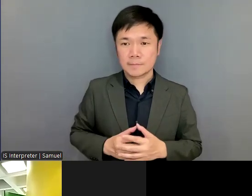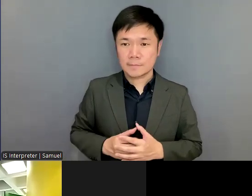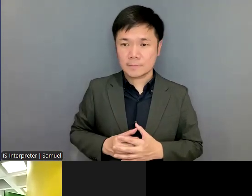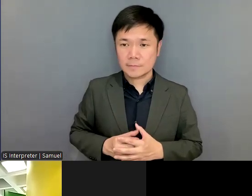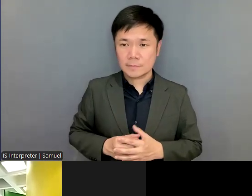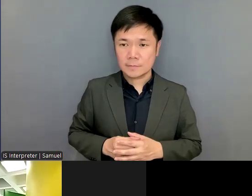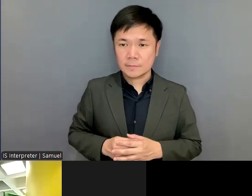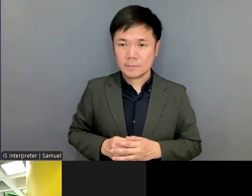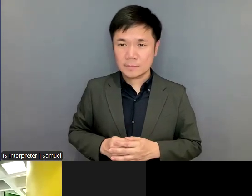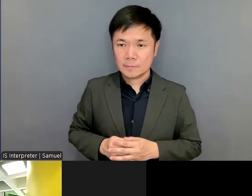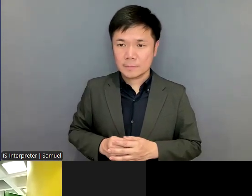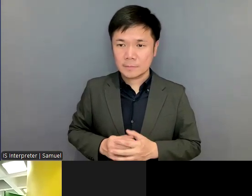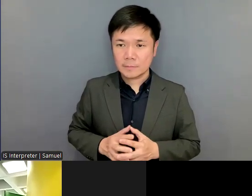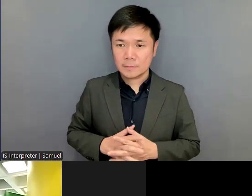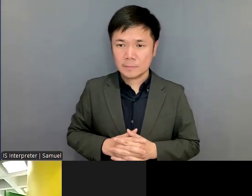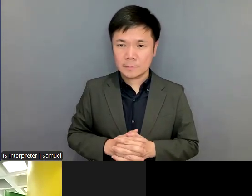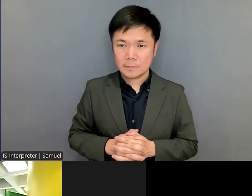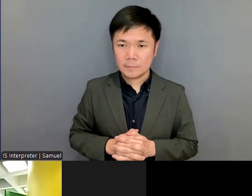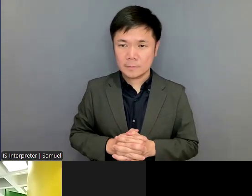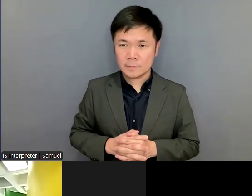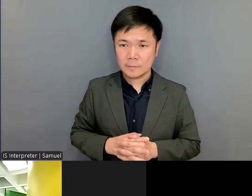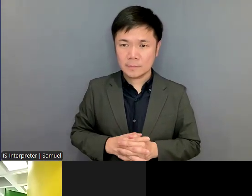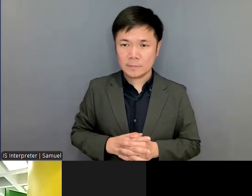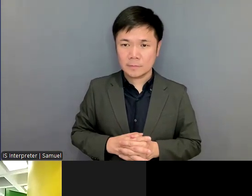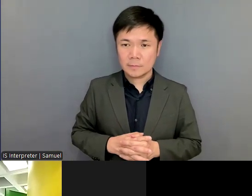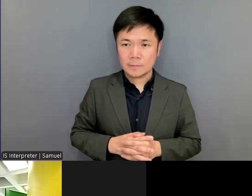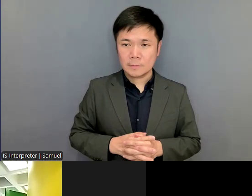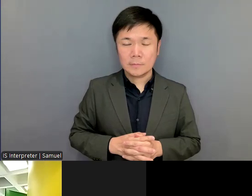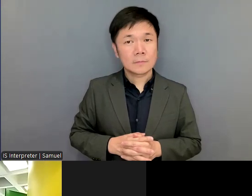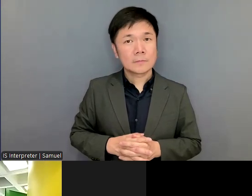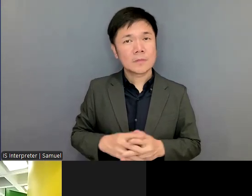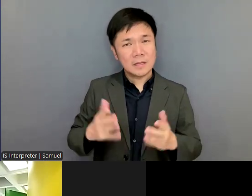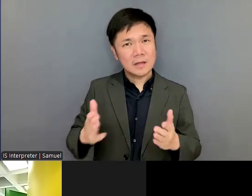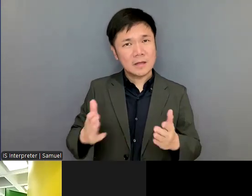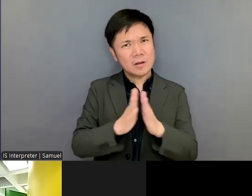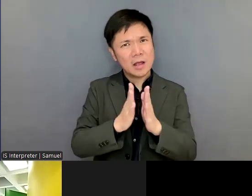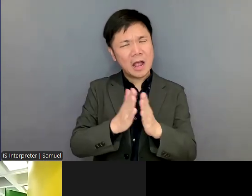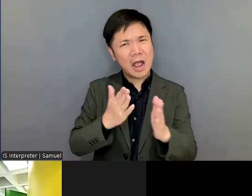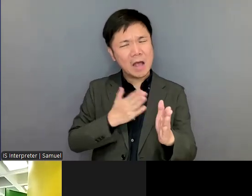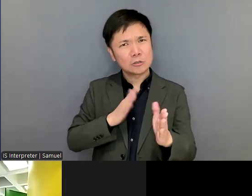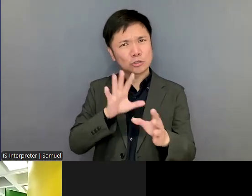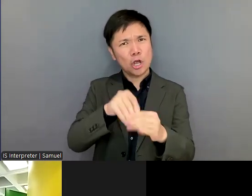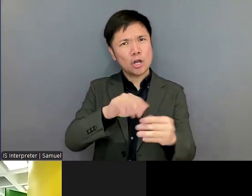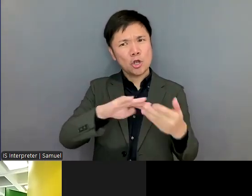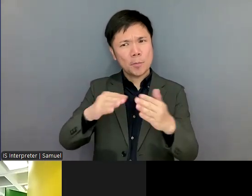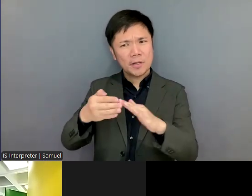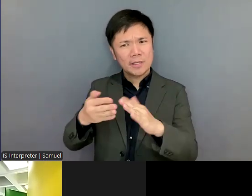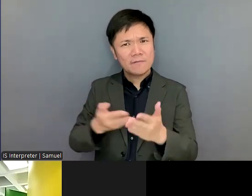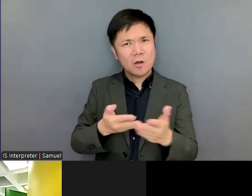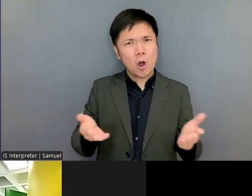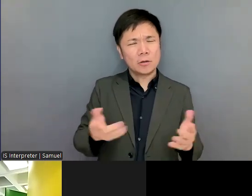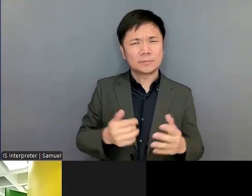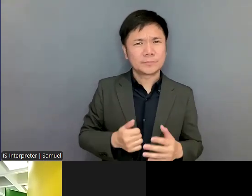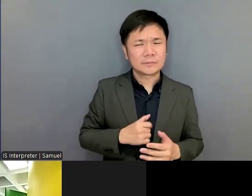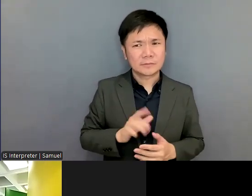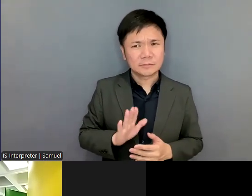of the con múltiples people agravios, living in an se indigenous duplica precisamente la community, discriminación y sobre todo se dificulta for